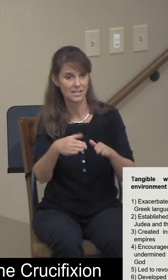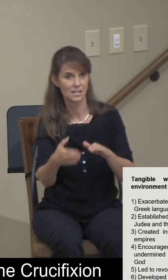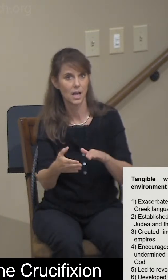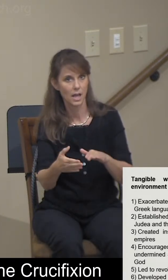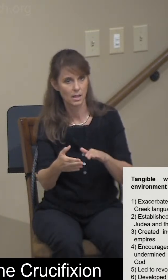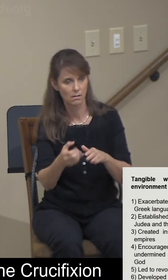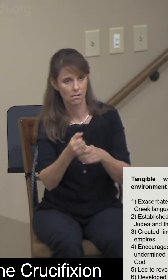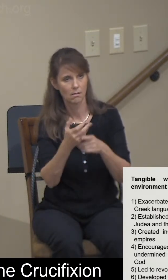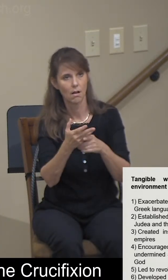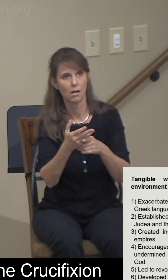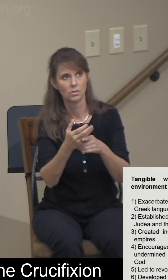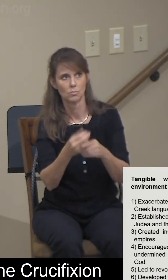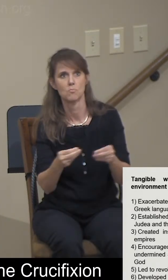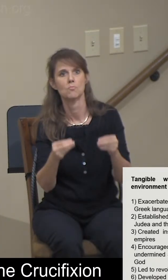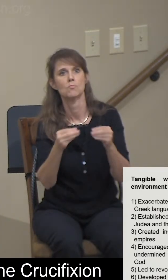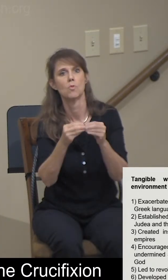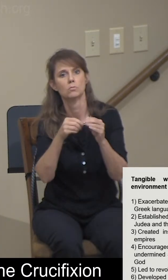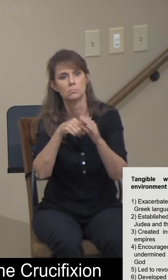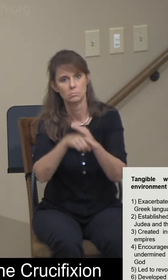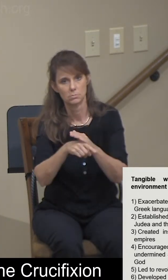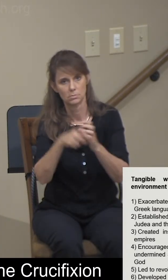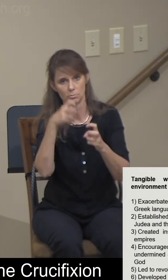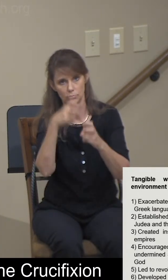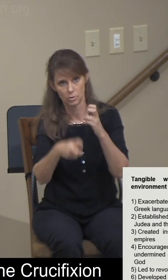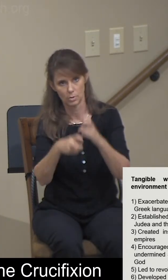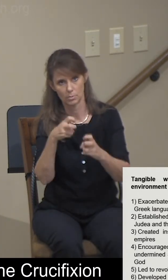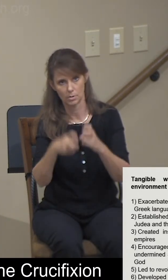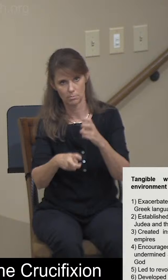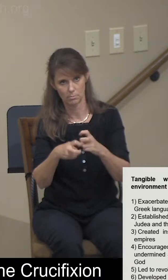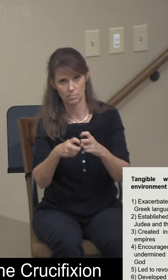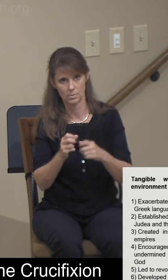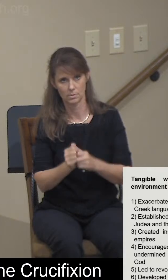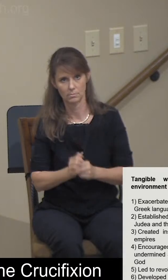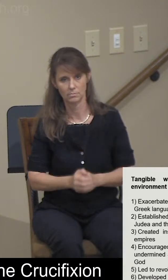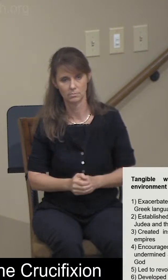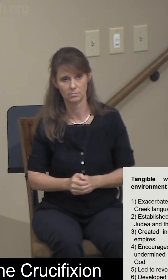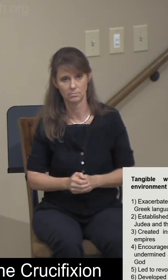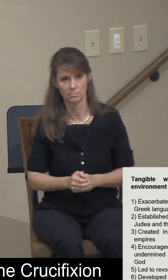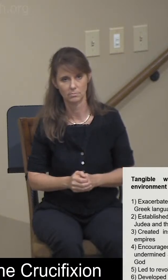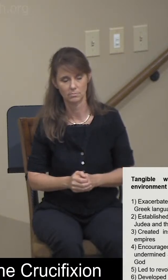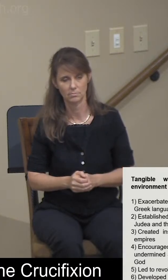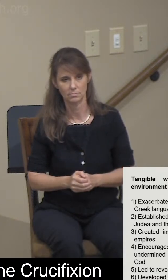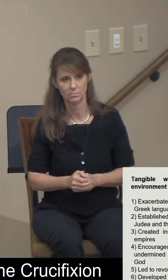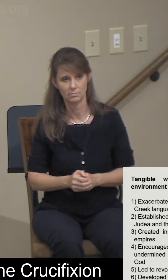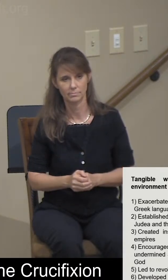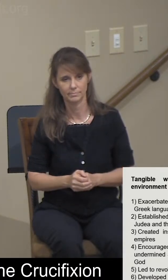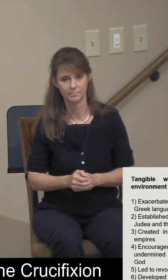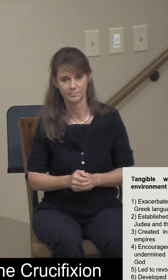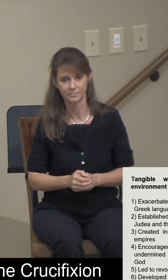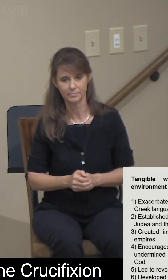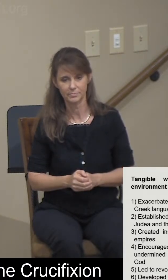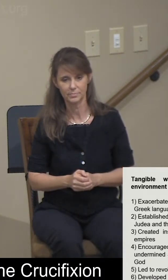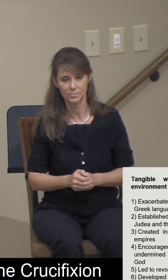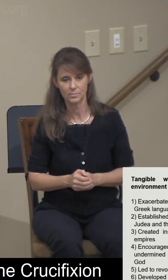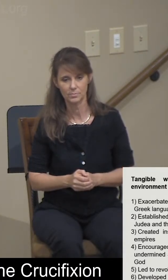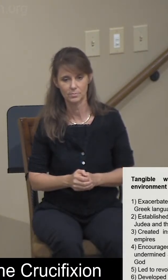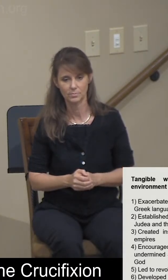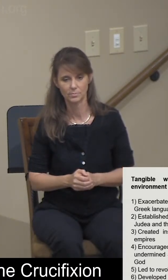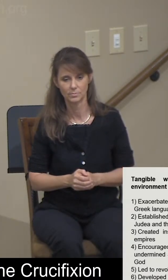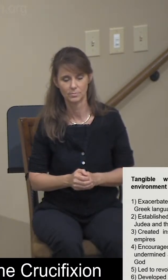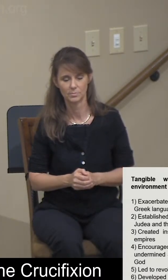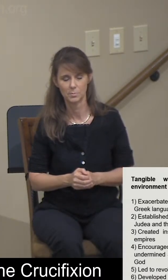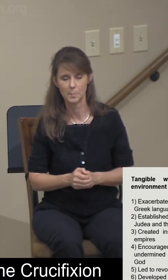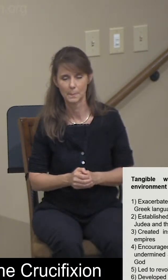of problems that in some ways brings these things to a head in an even larger way. Now, before we